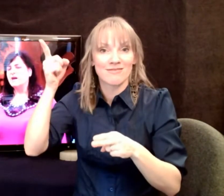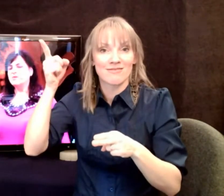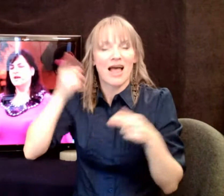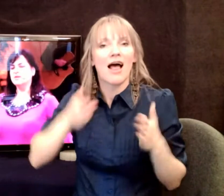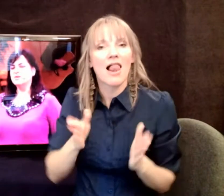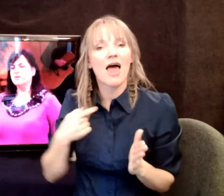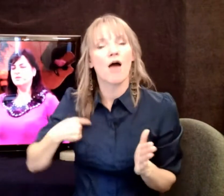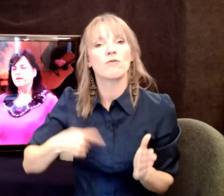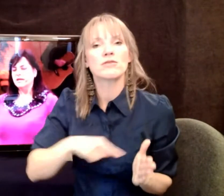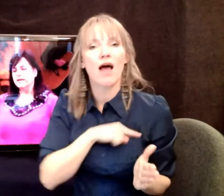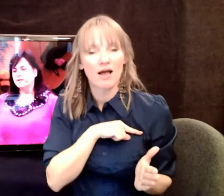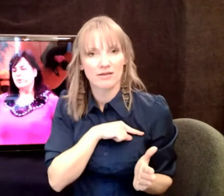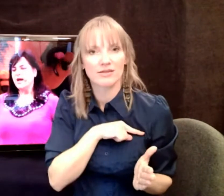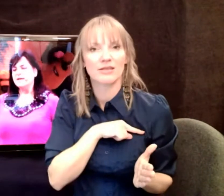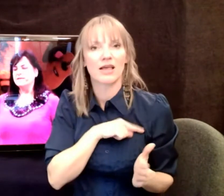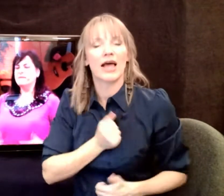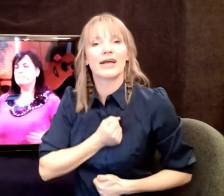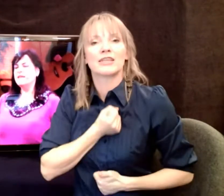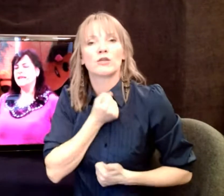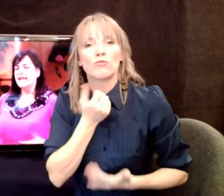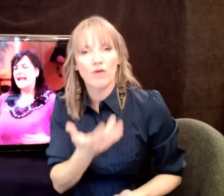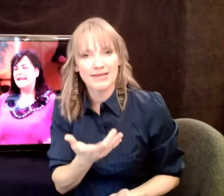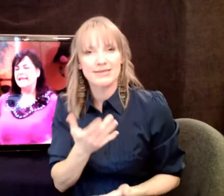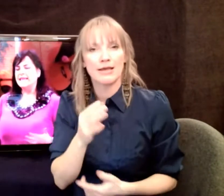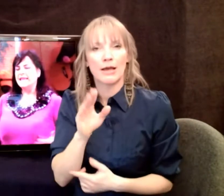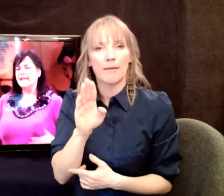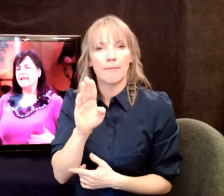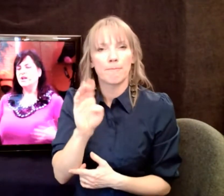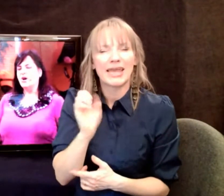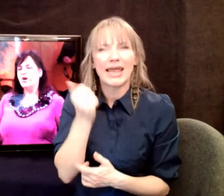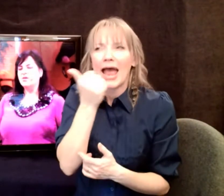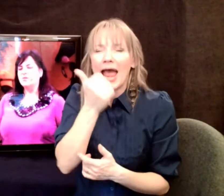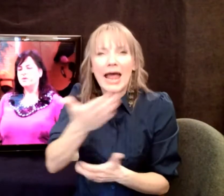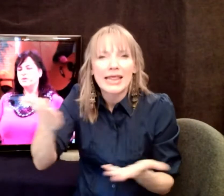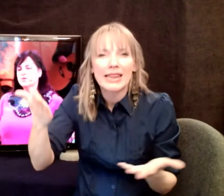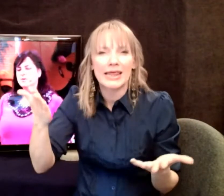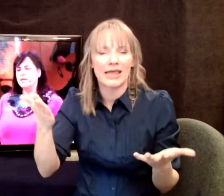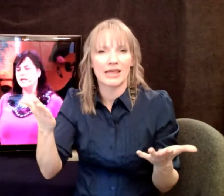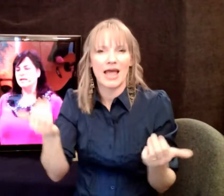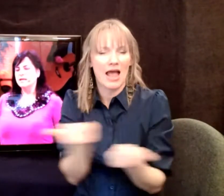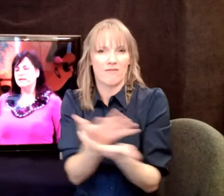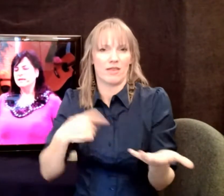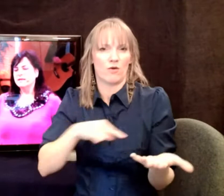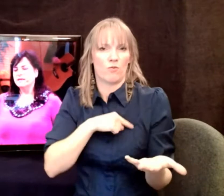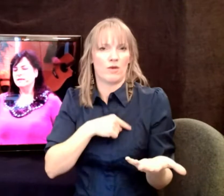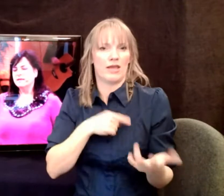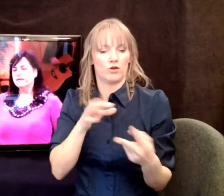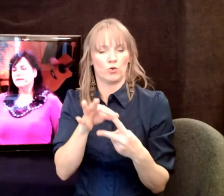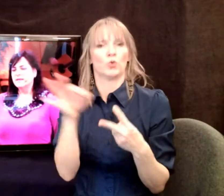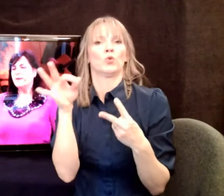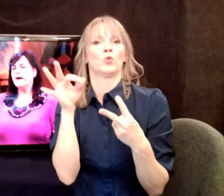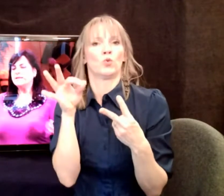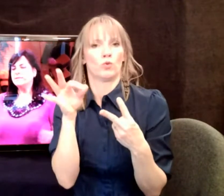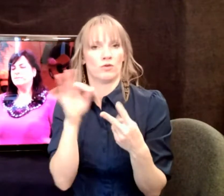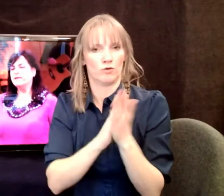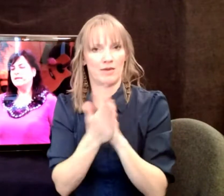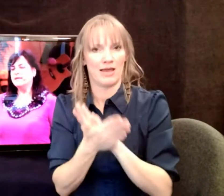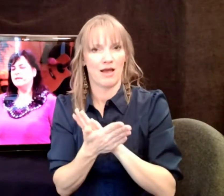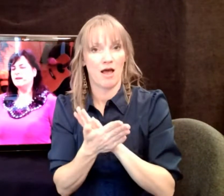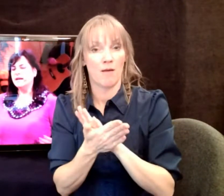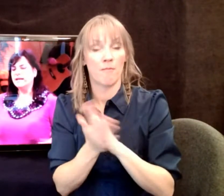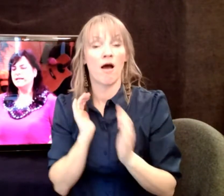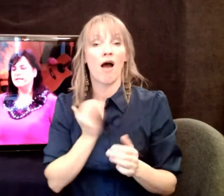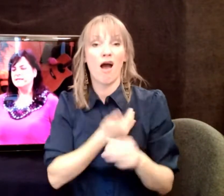allows us to express and be anything and all that we choose to be. And the possibilities